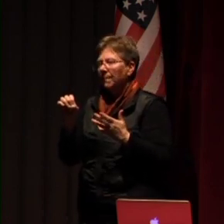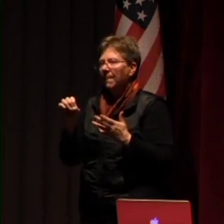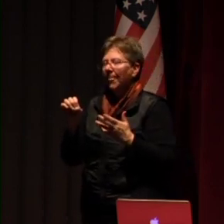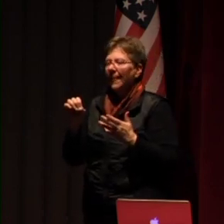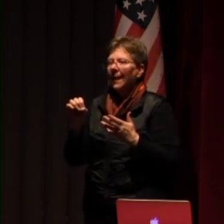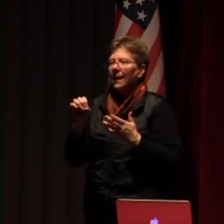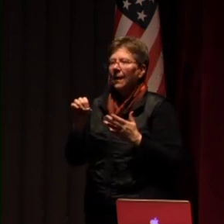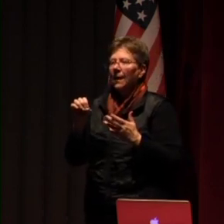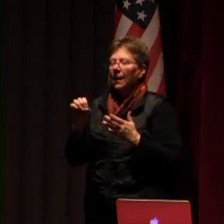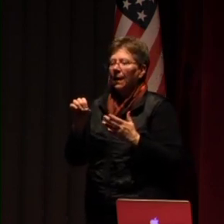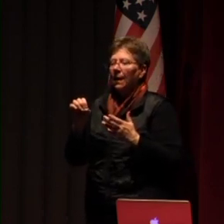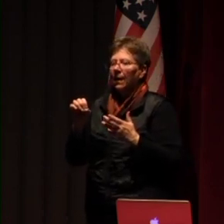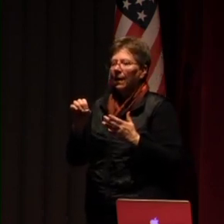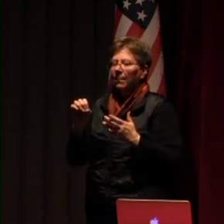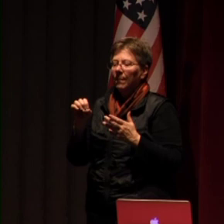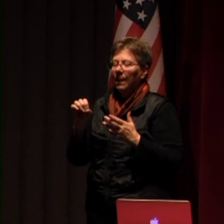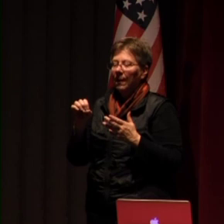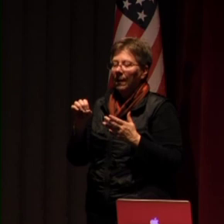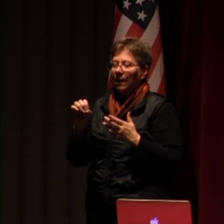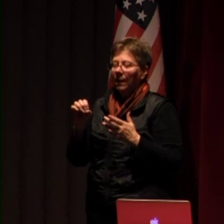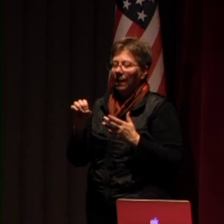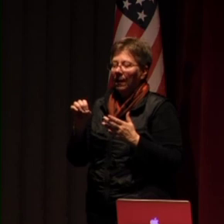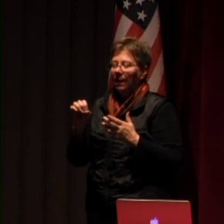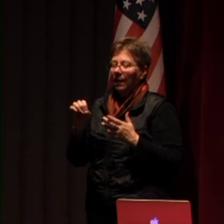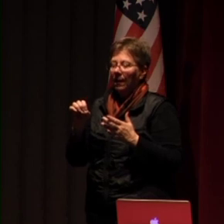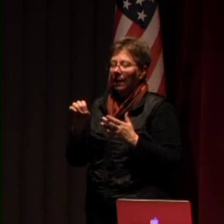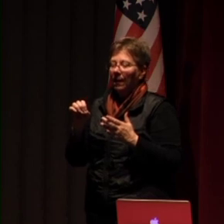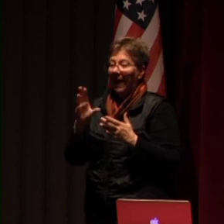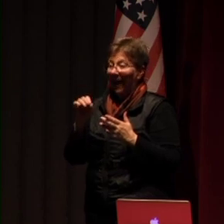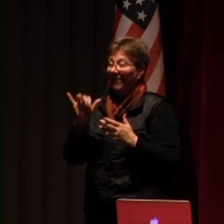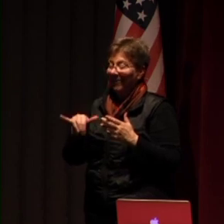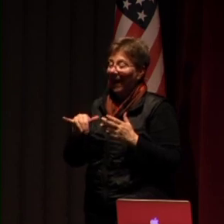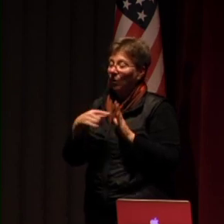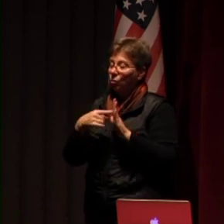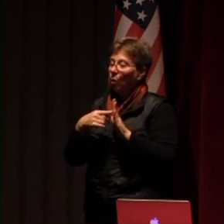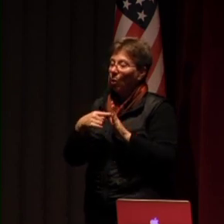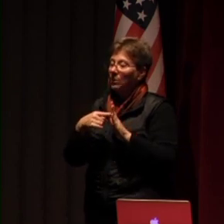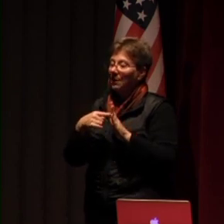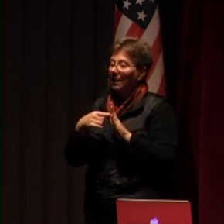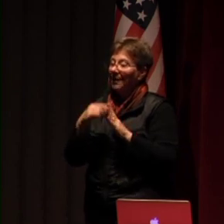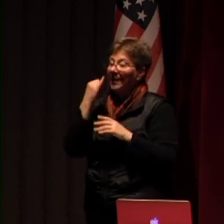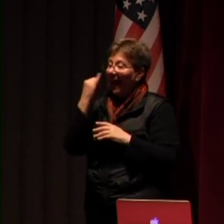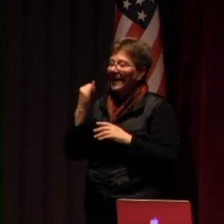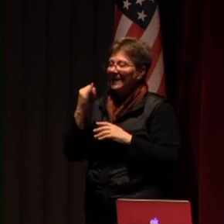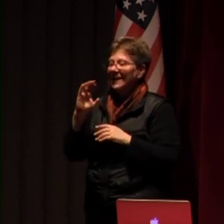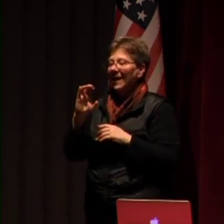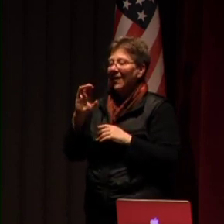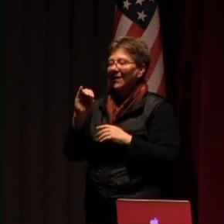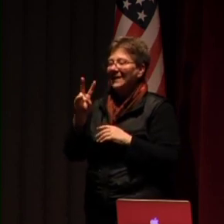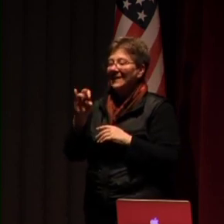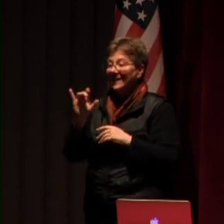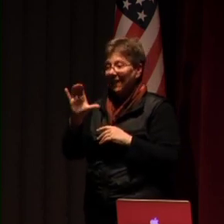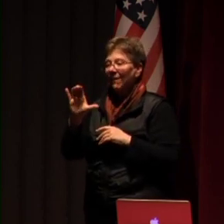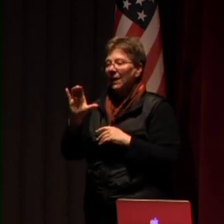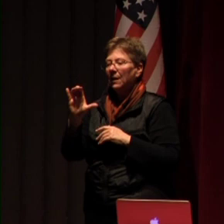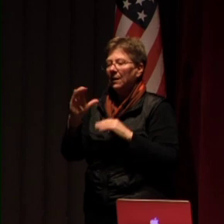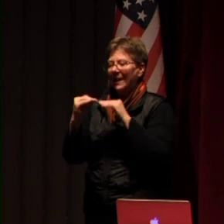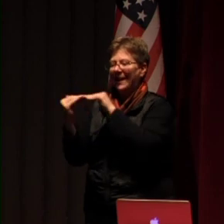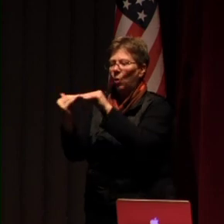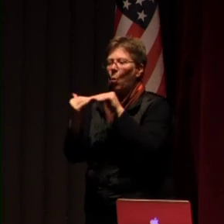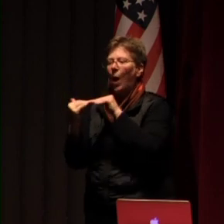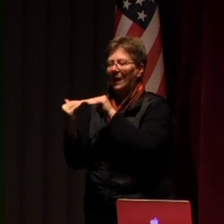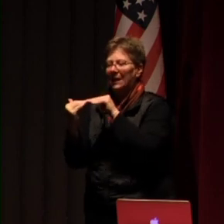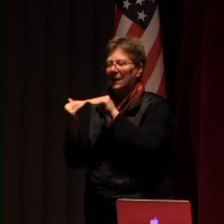countries, and even in part for the state of Louisiana in the United States, embodies the principle of civic equality. That principle he did spread very